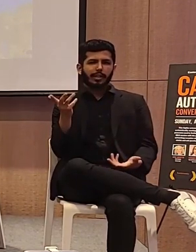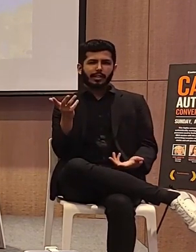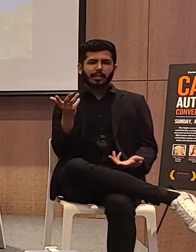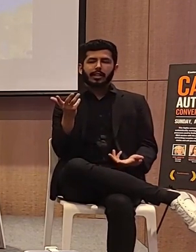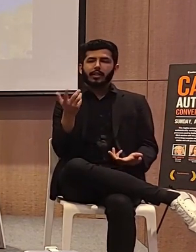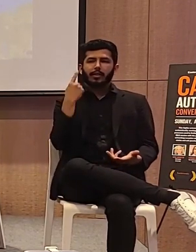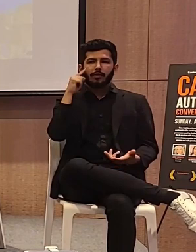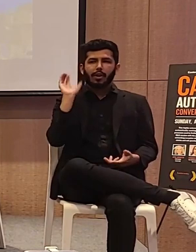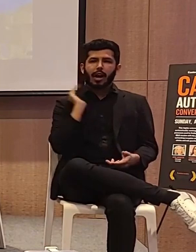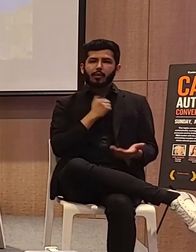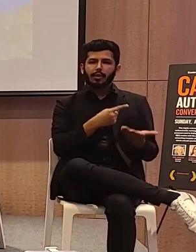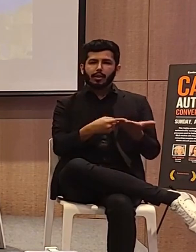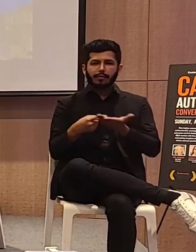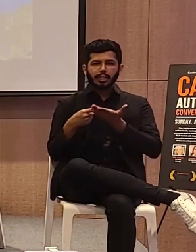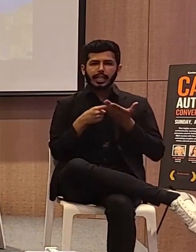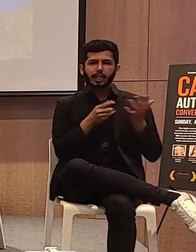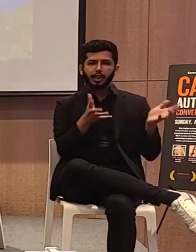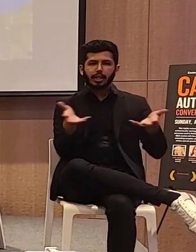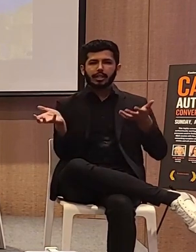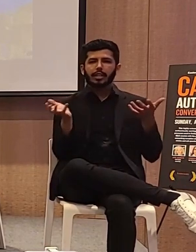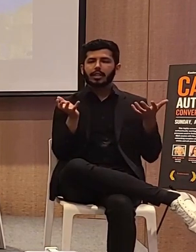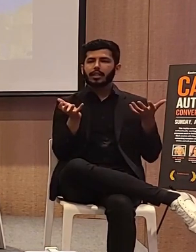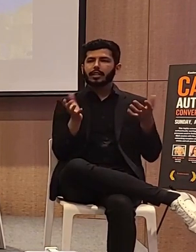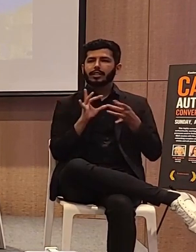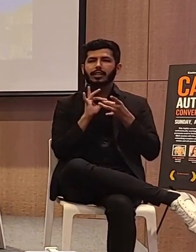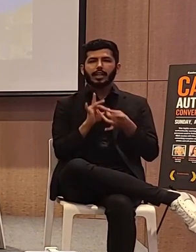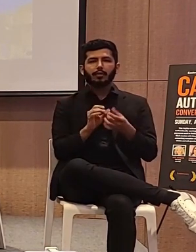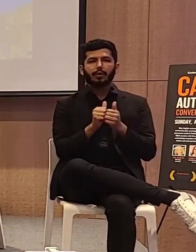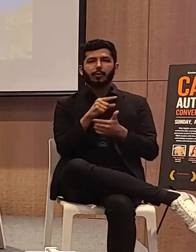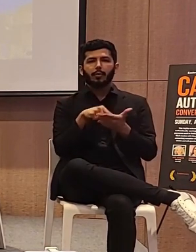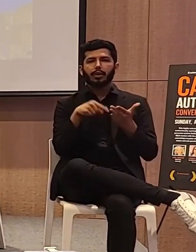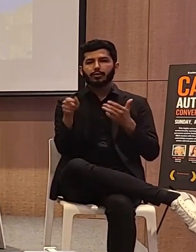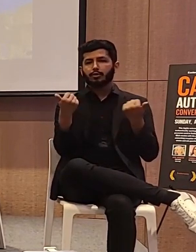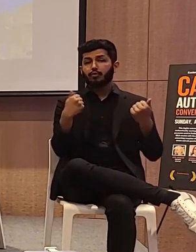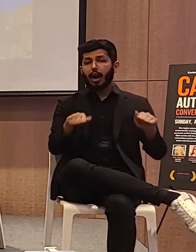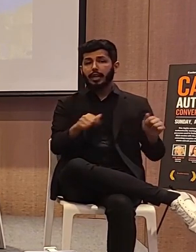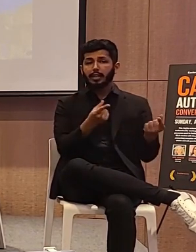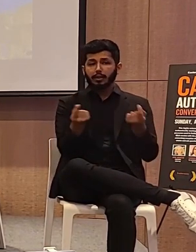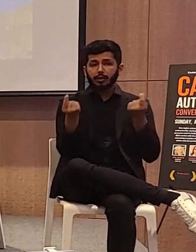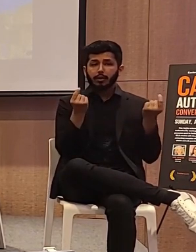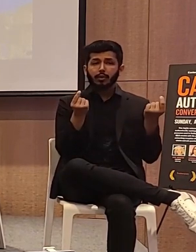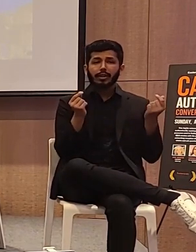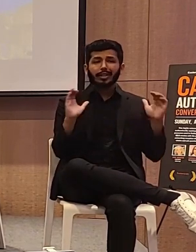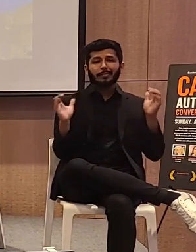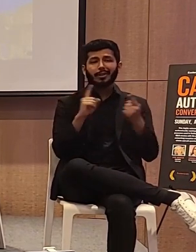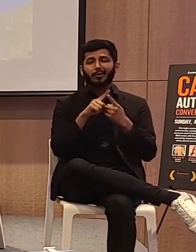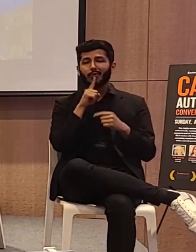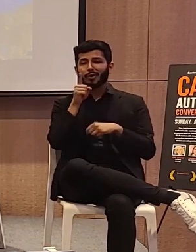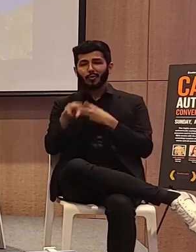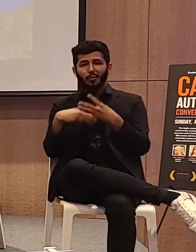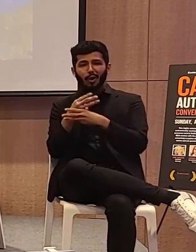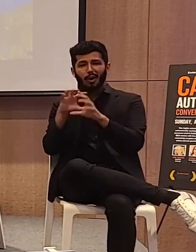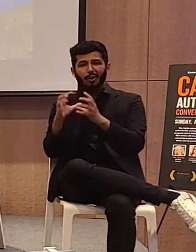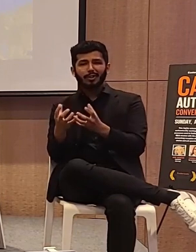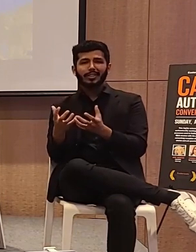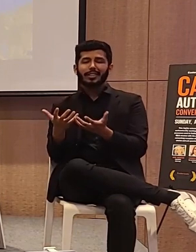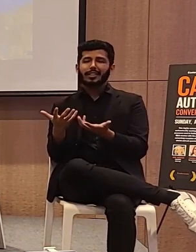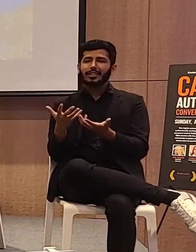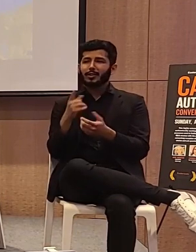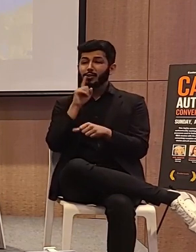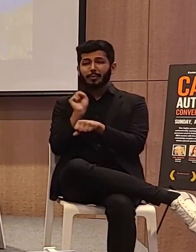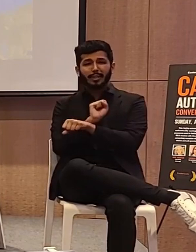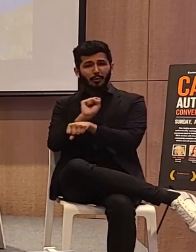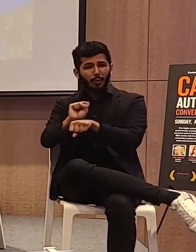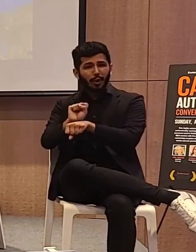that conversation, in terms of what you're trying to do versus the reality on the ground, the